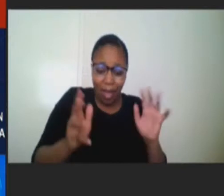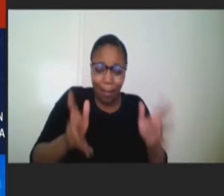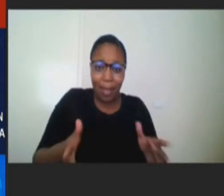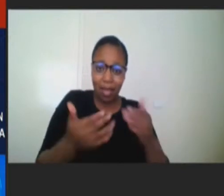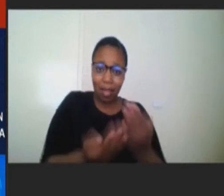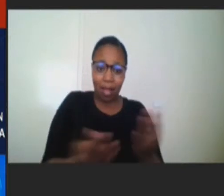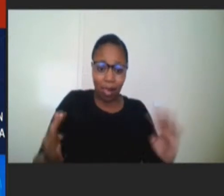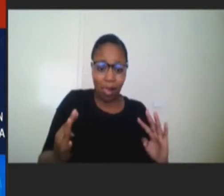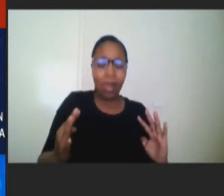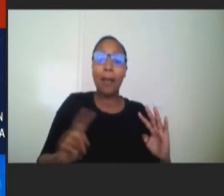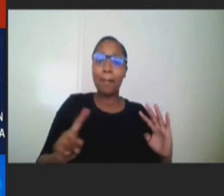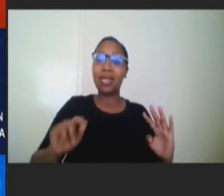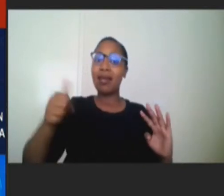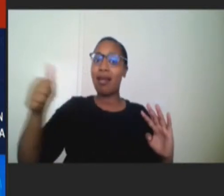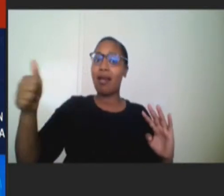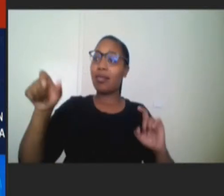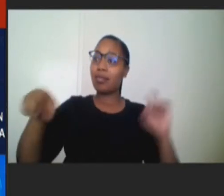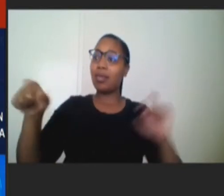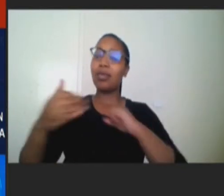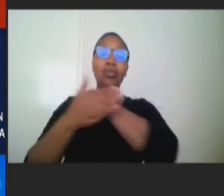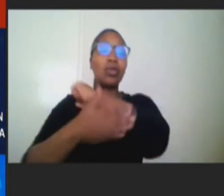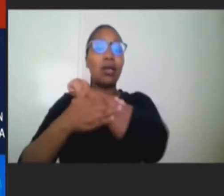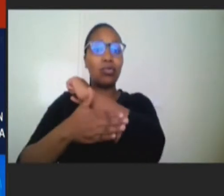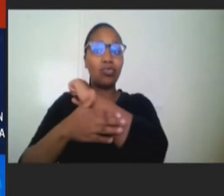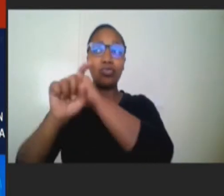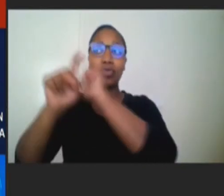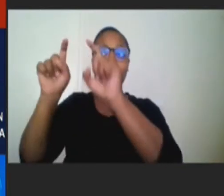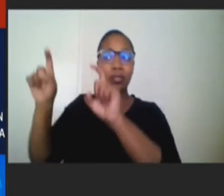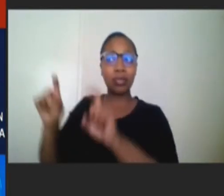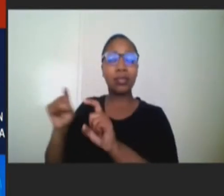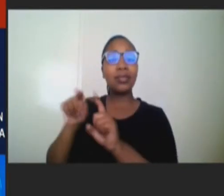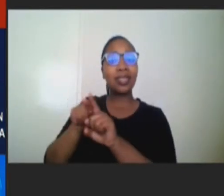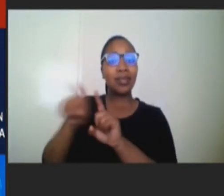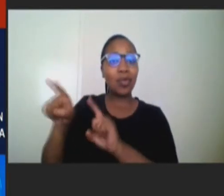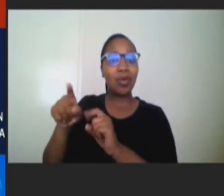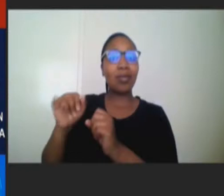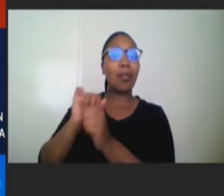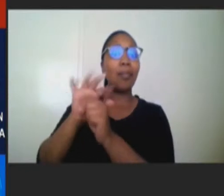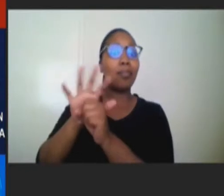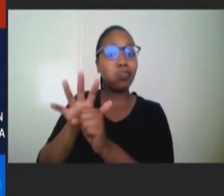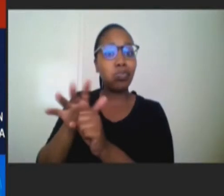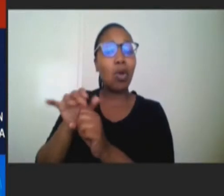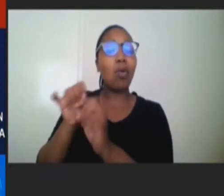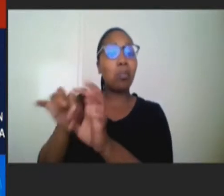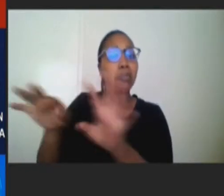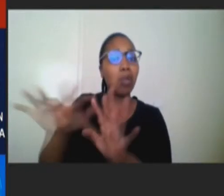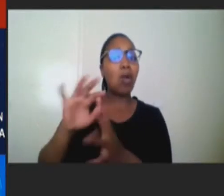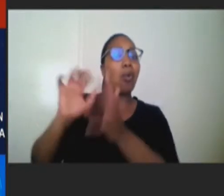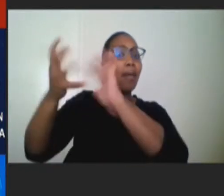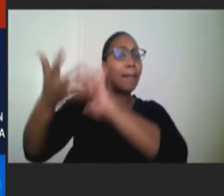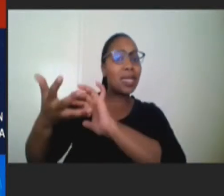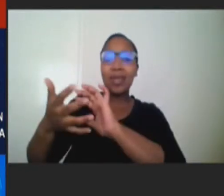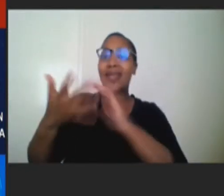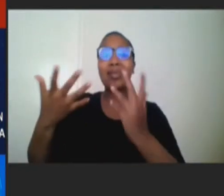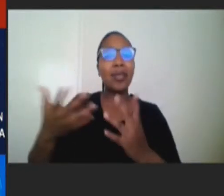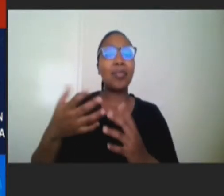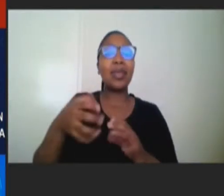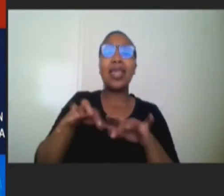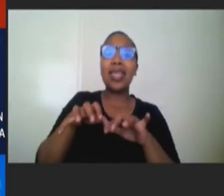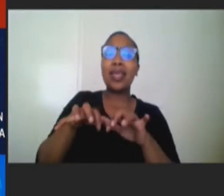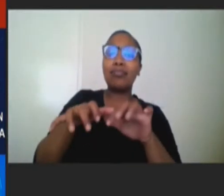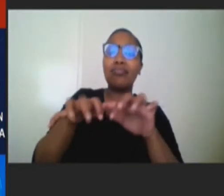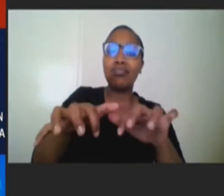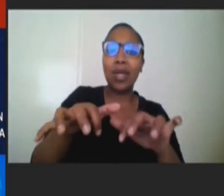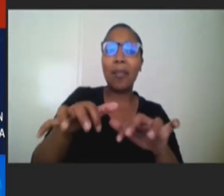other citizens of the world, whether it's Ebola in West Africa, whether